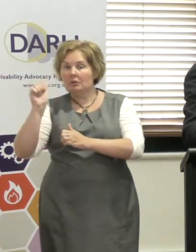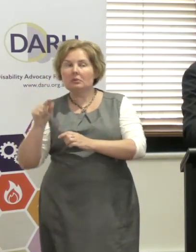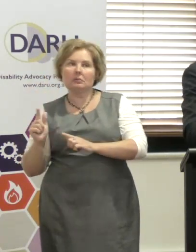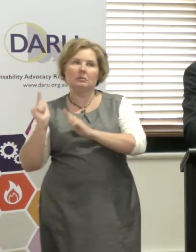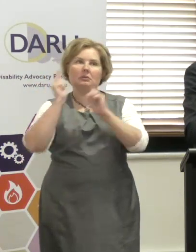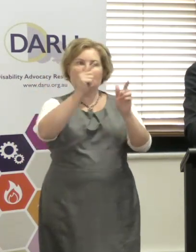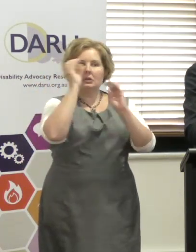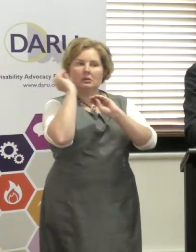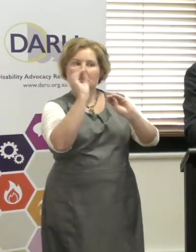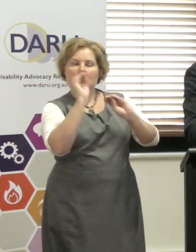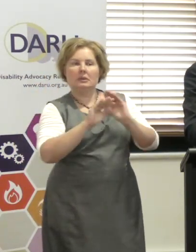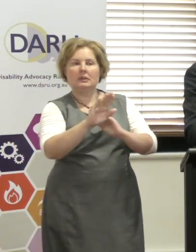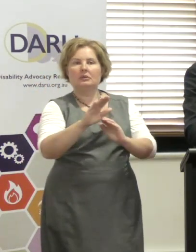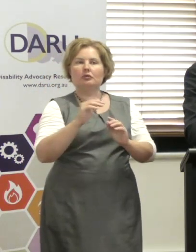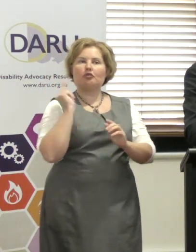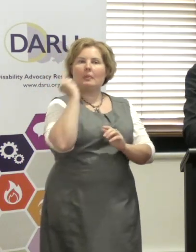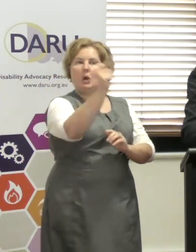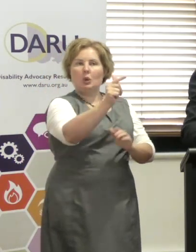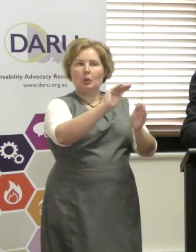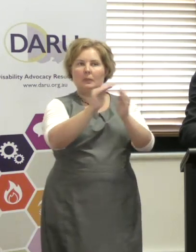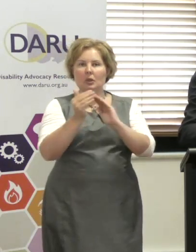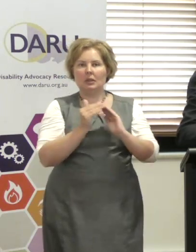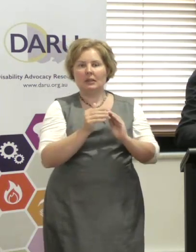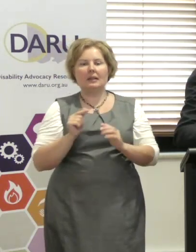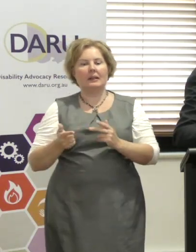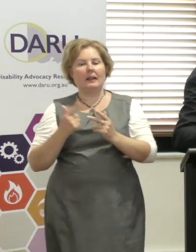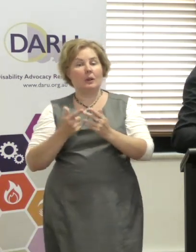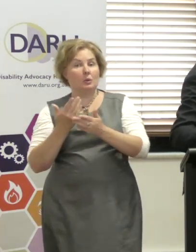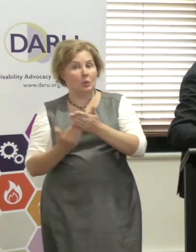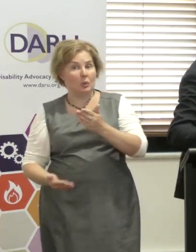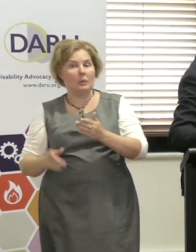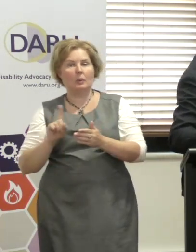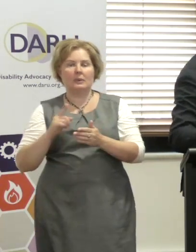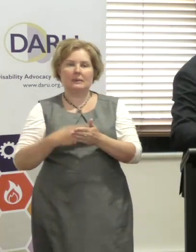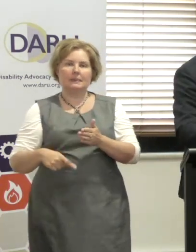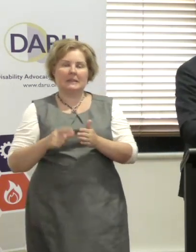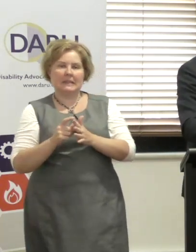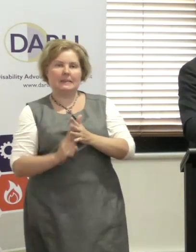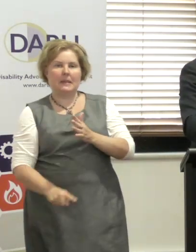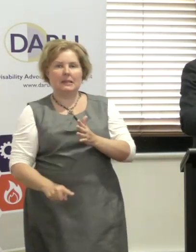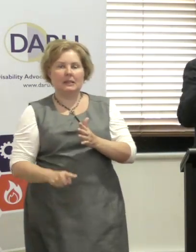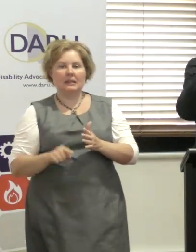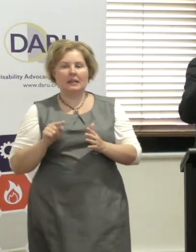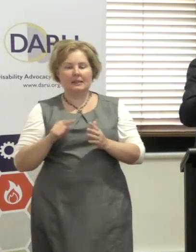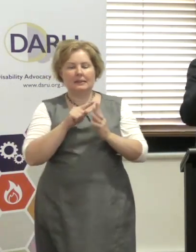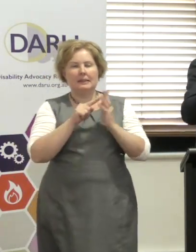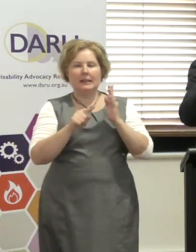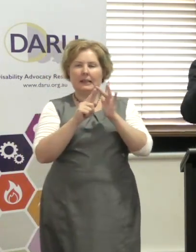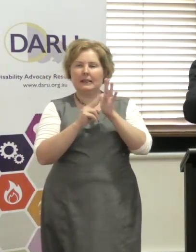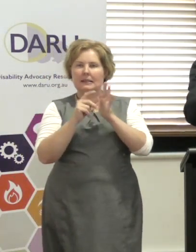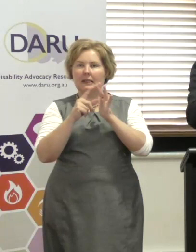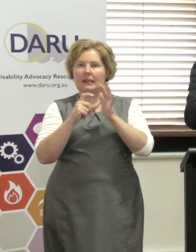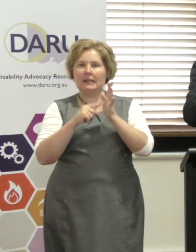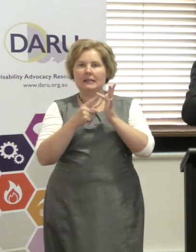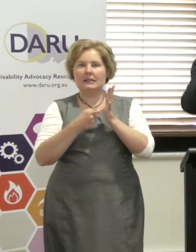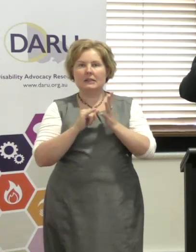This is saying that there's another story to it, and there's disability. So that's the indicators of children, and it's so vital because